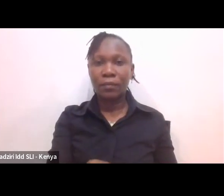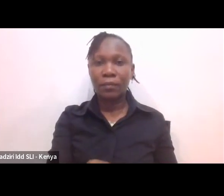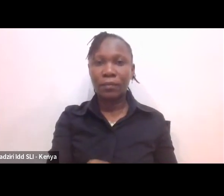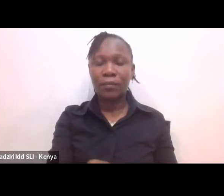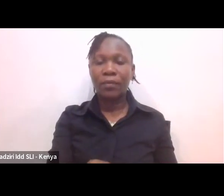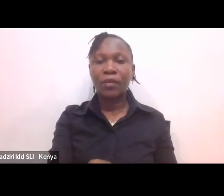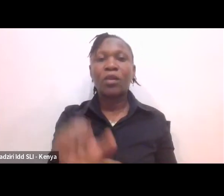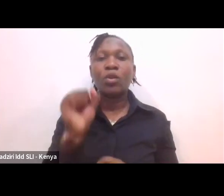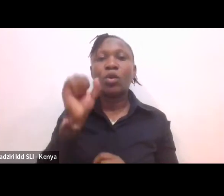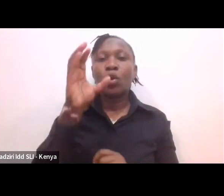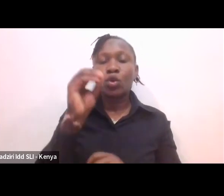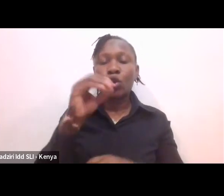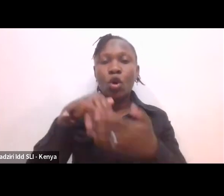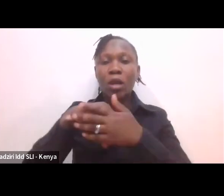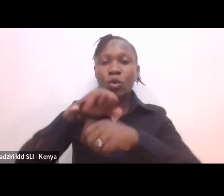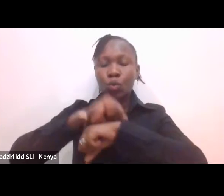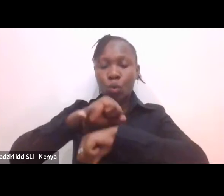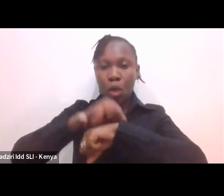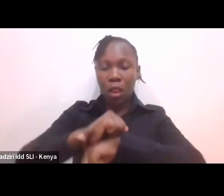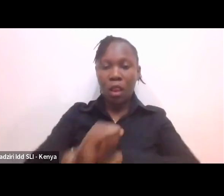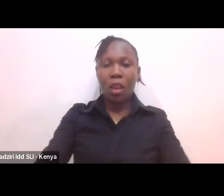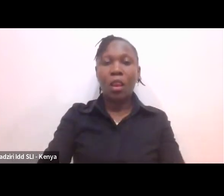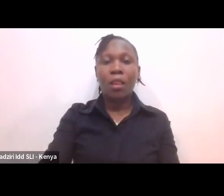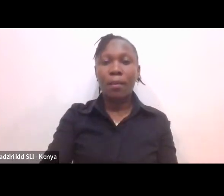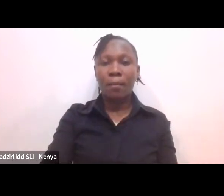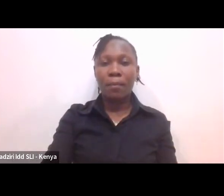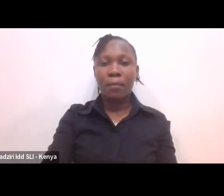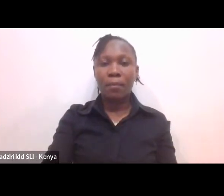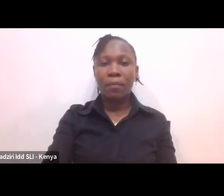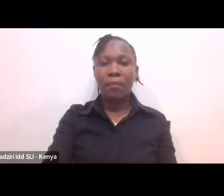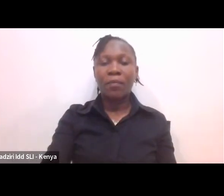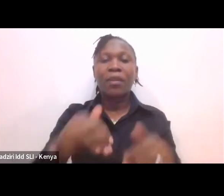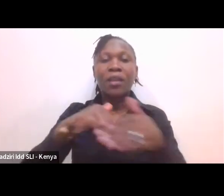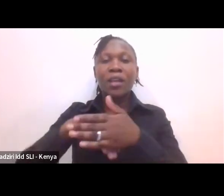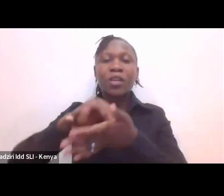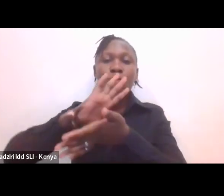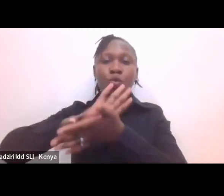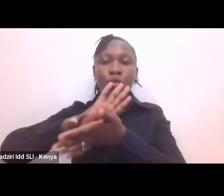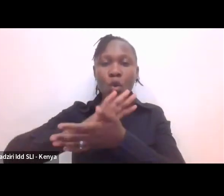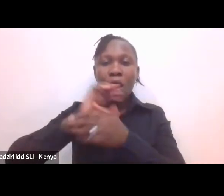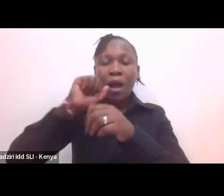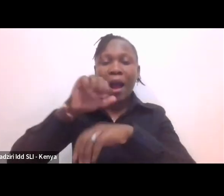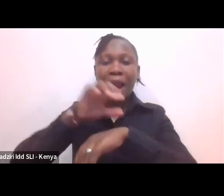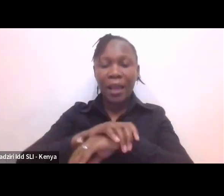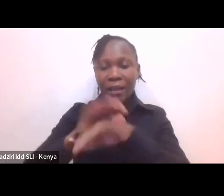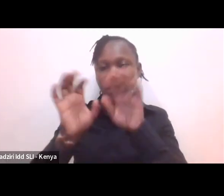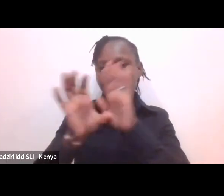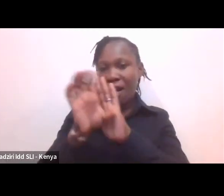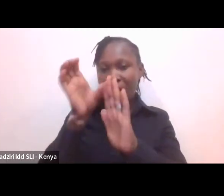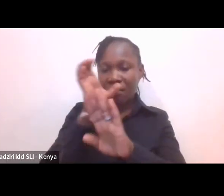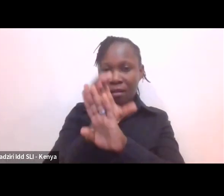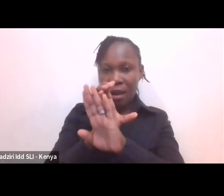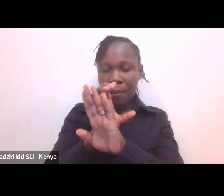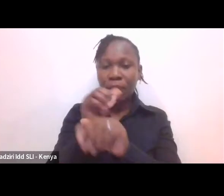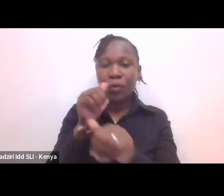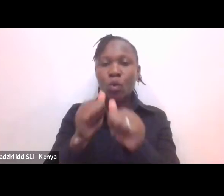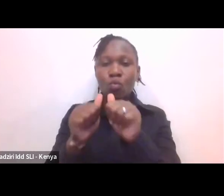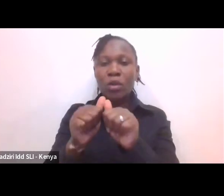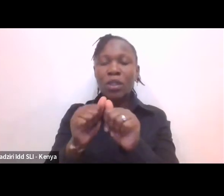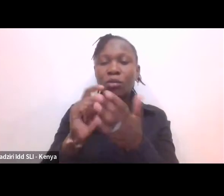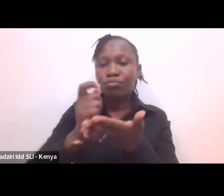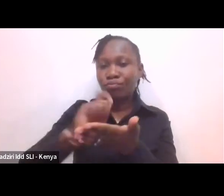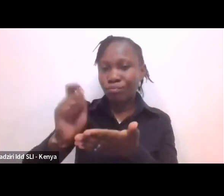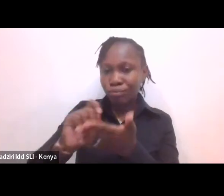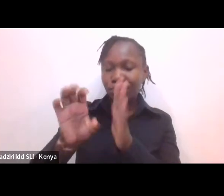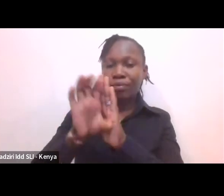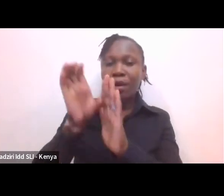schools must constantly fine-tune the curriculums they create and deliver to